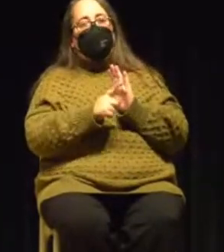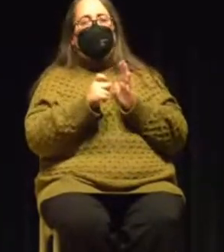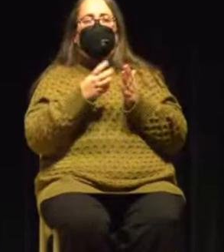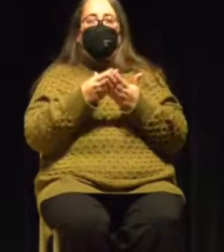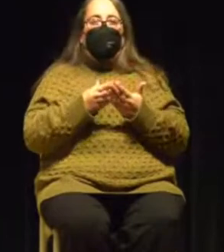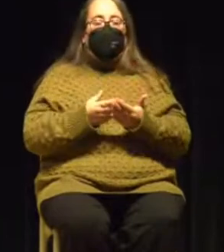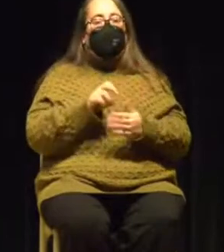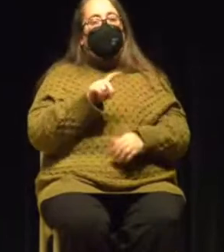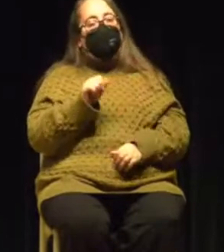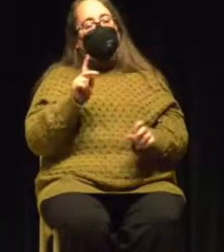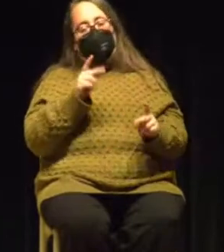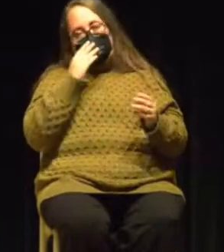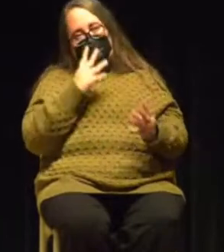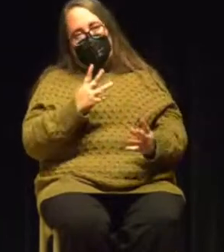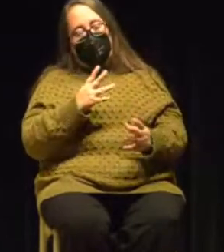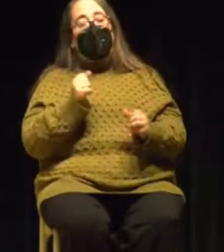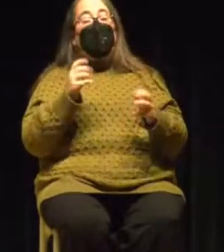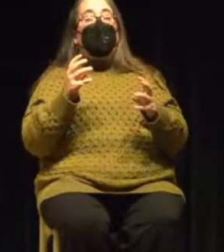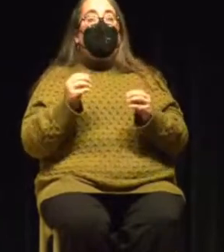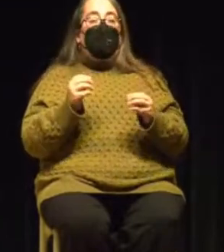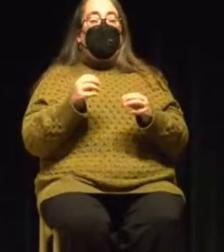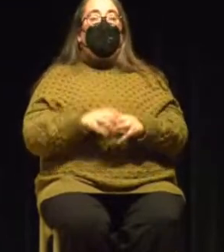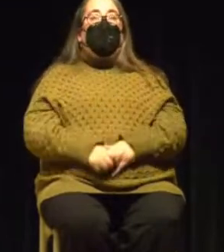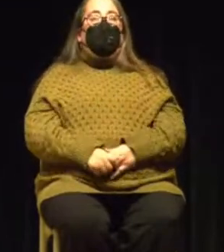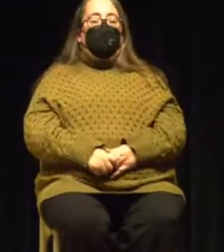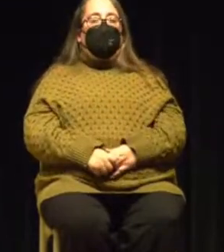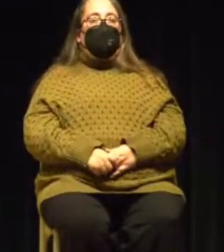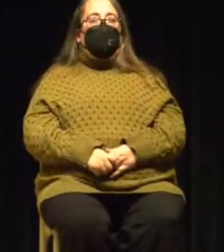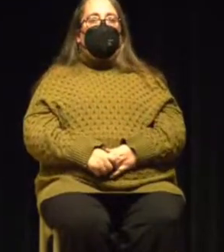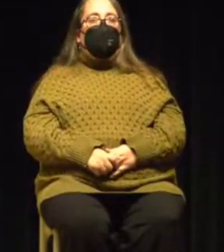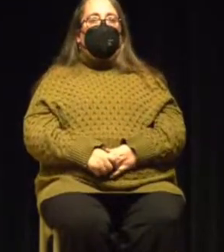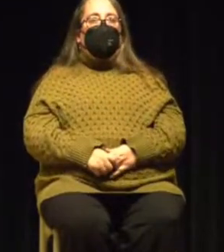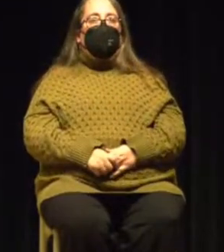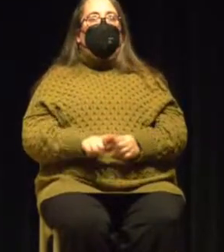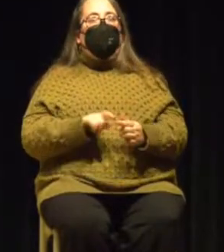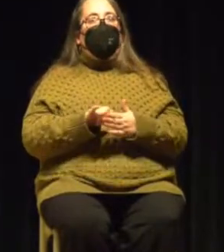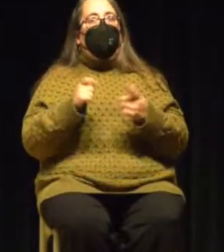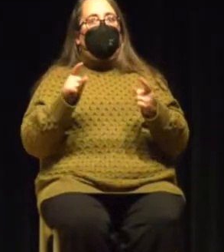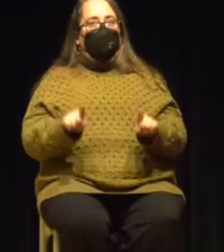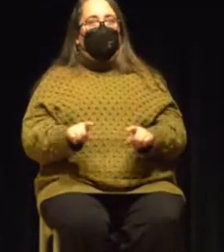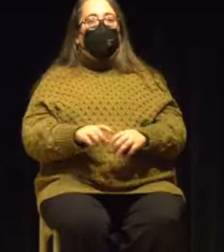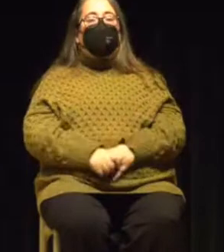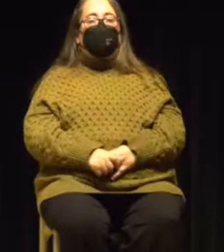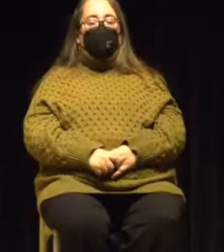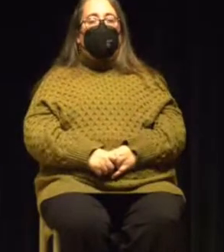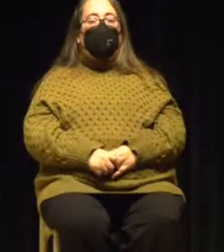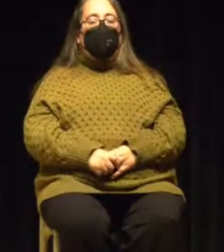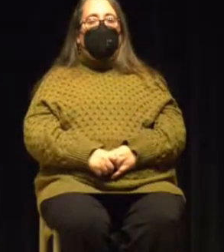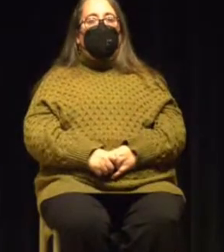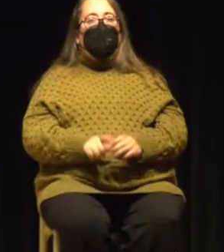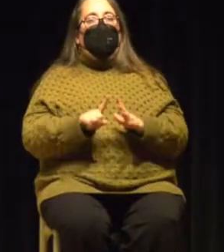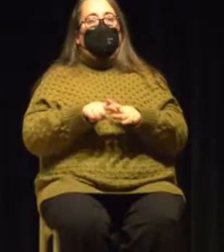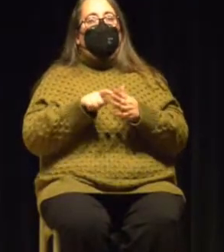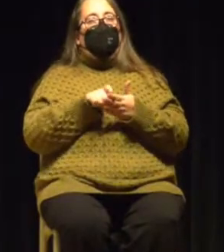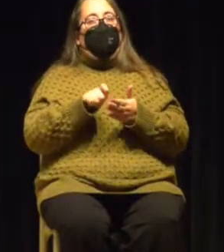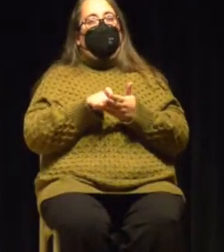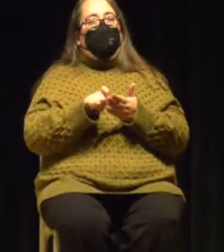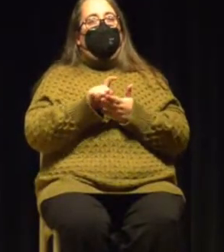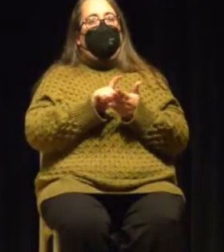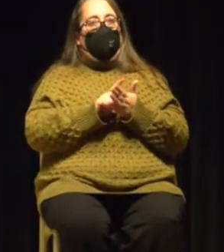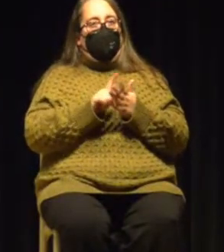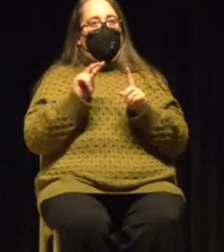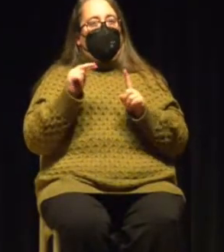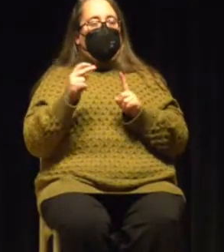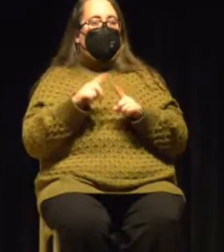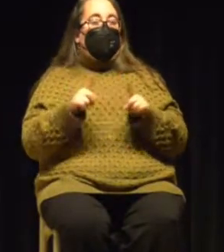and the data, and nobody cared. So I not only, when that happened, I started writing all my legal briefs